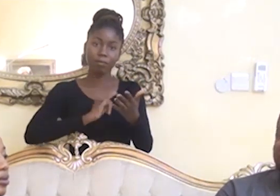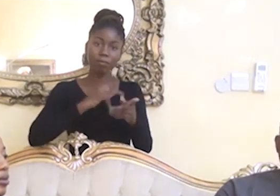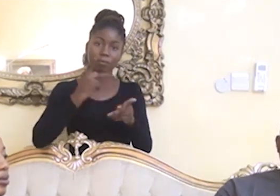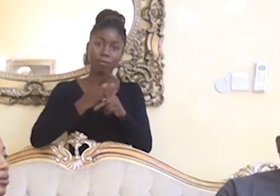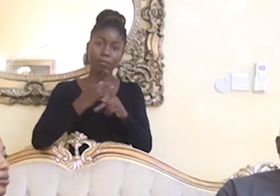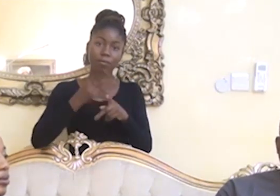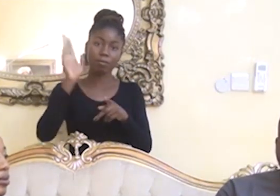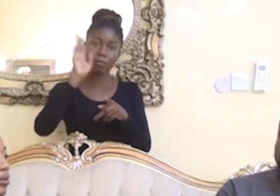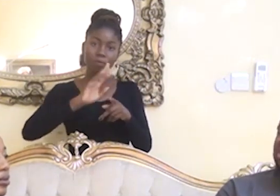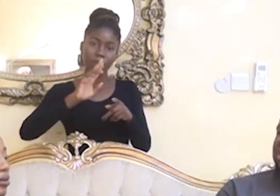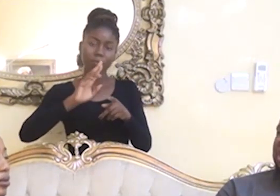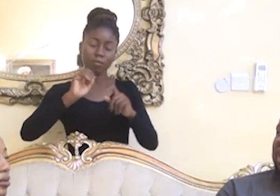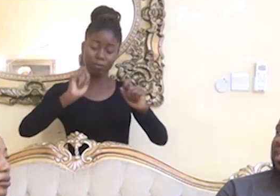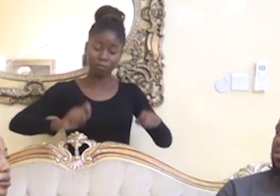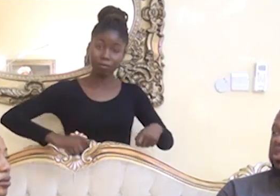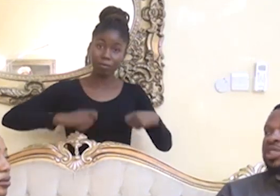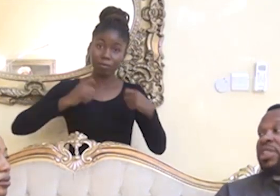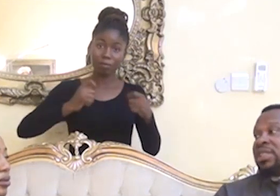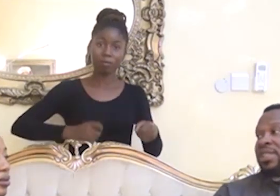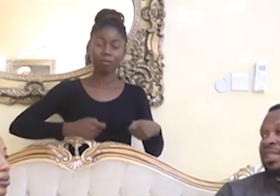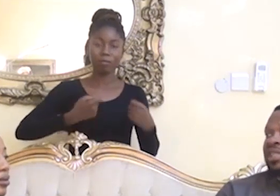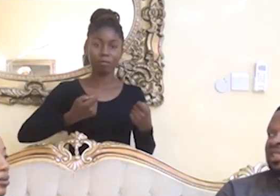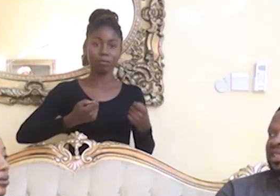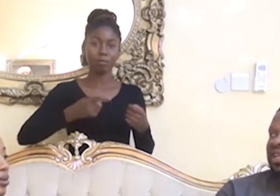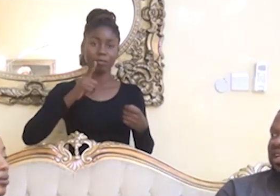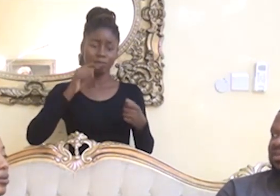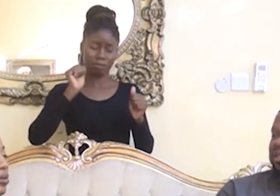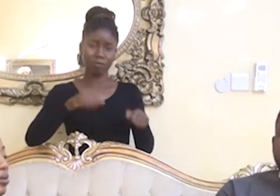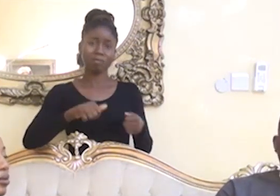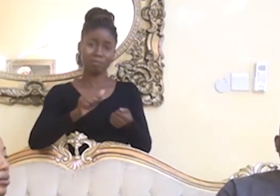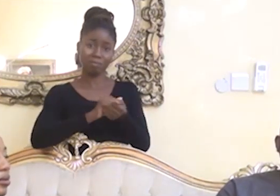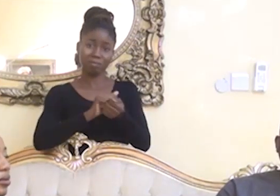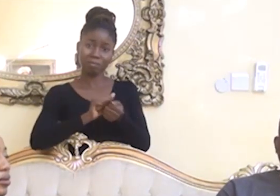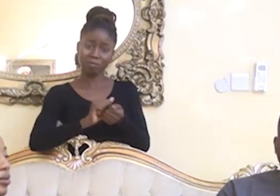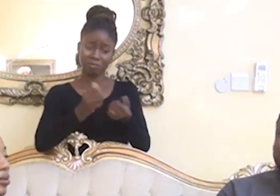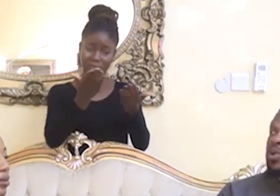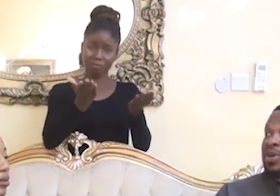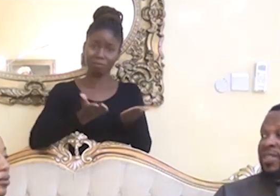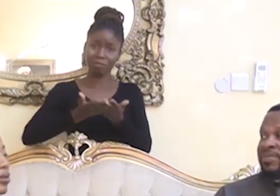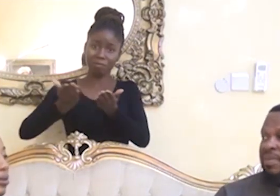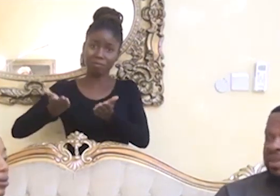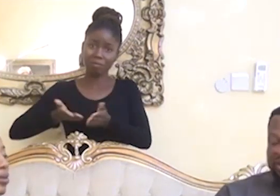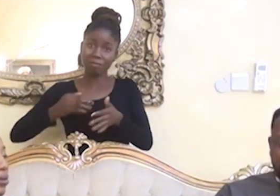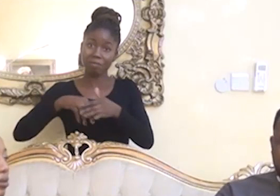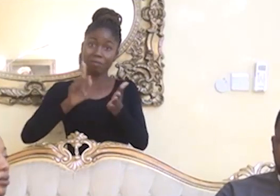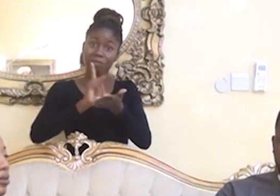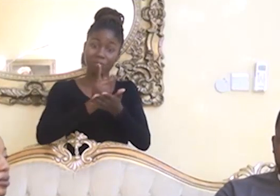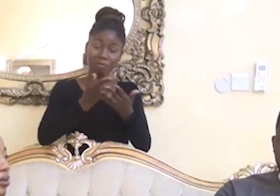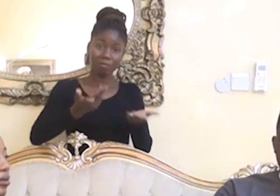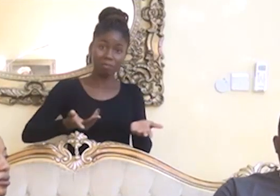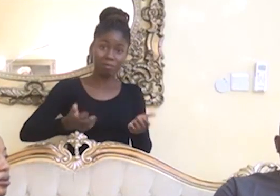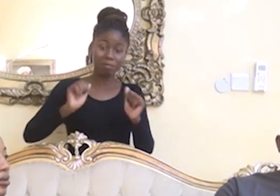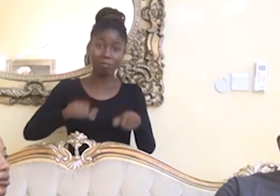users. A wheelchair user can wash dishes in the kitchen. A wheelchair user can cook.